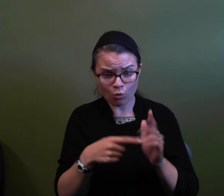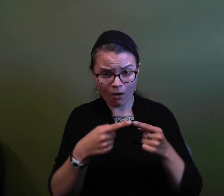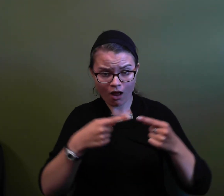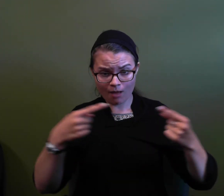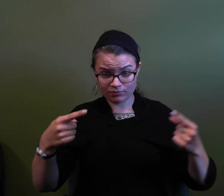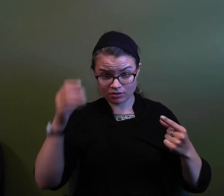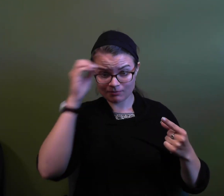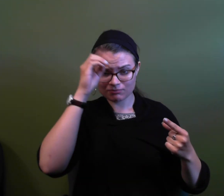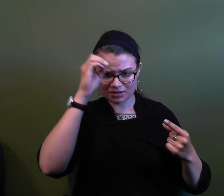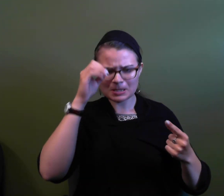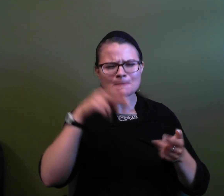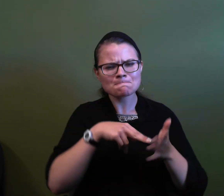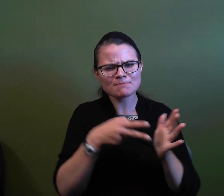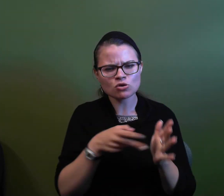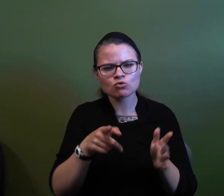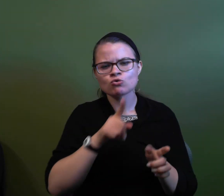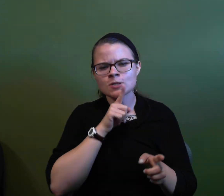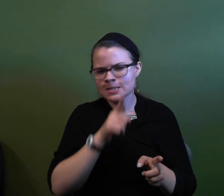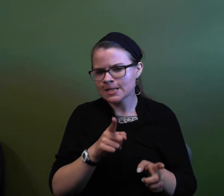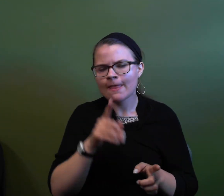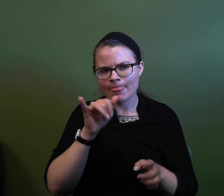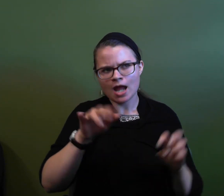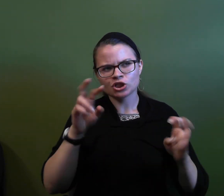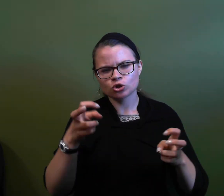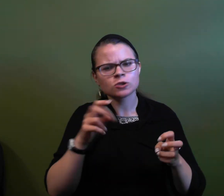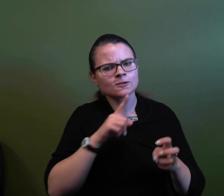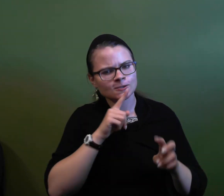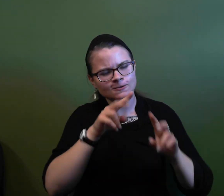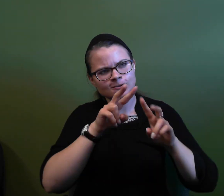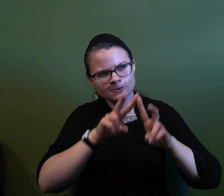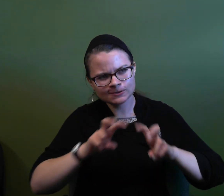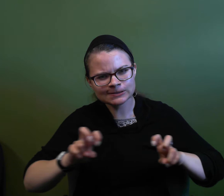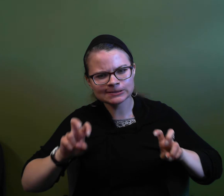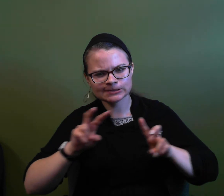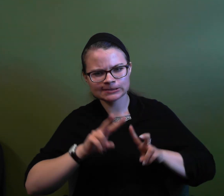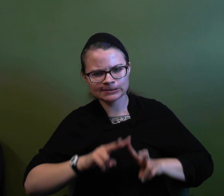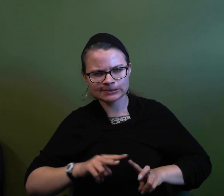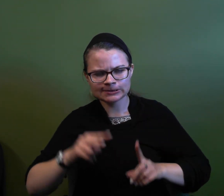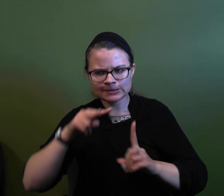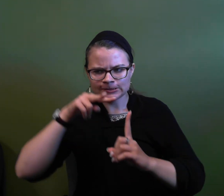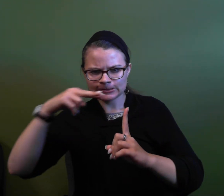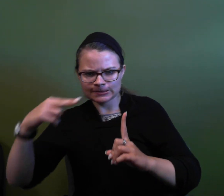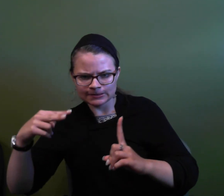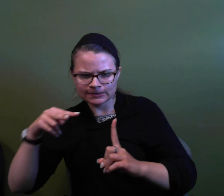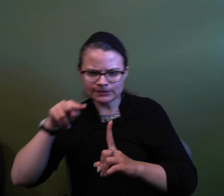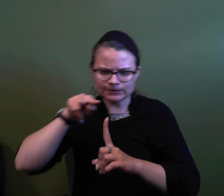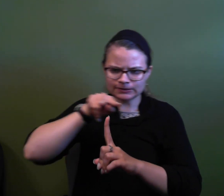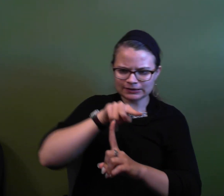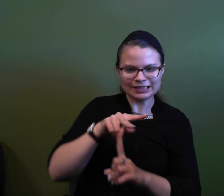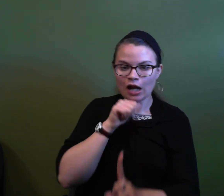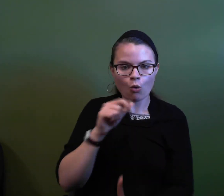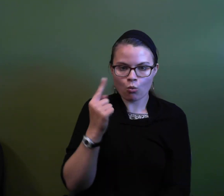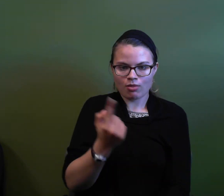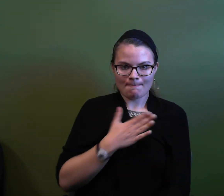you've thought about the issue, okay? You're looking at both sides. You're not just looking at your opinion, you're looking